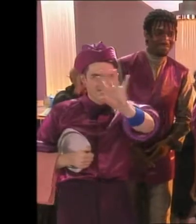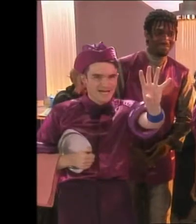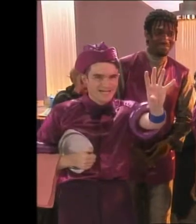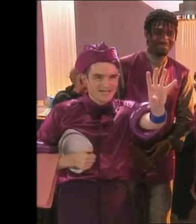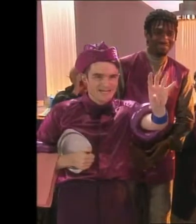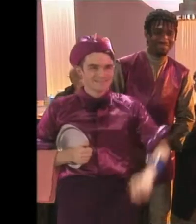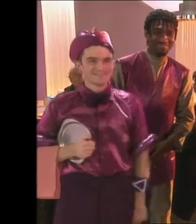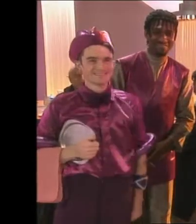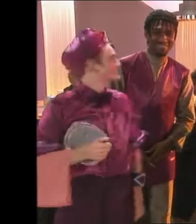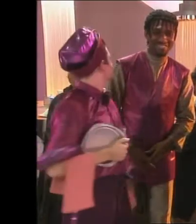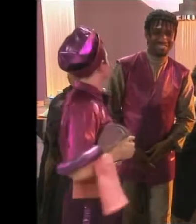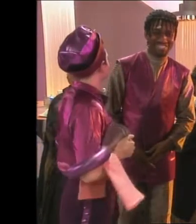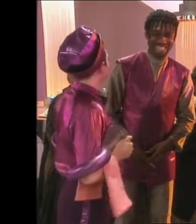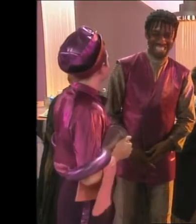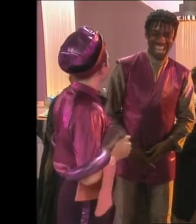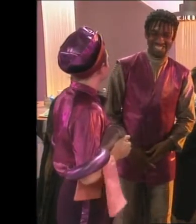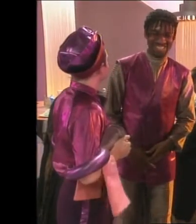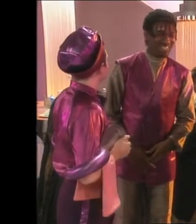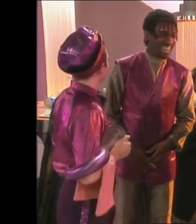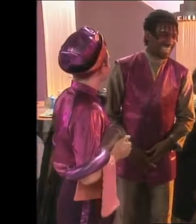Diner. That sounds great.